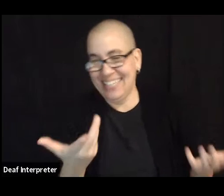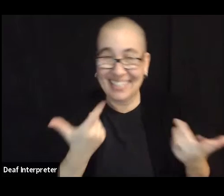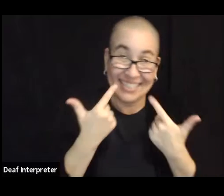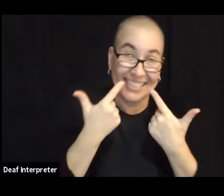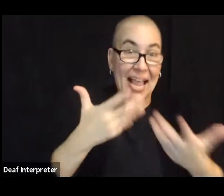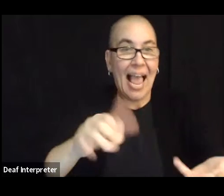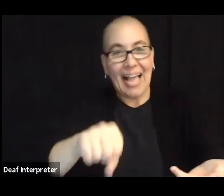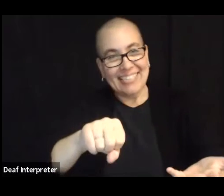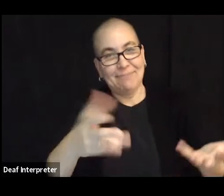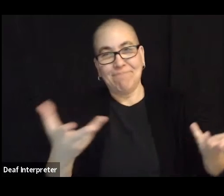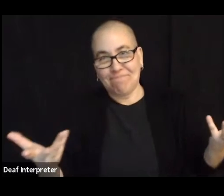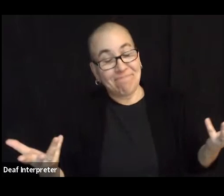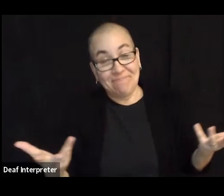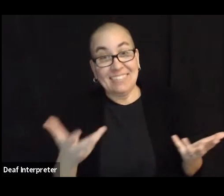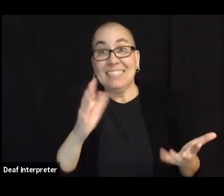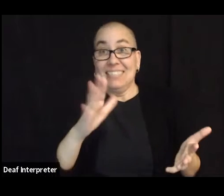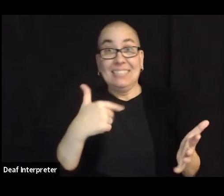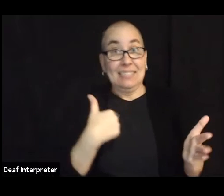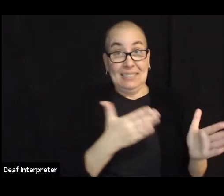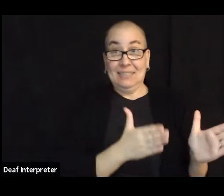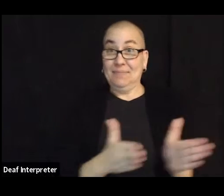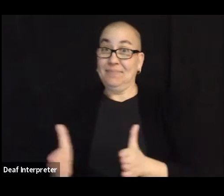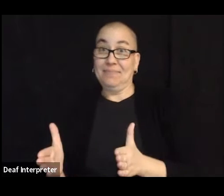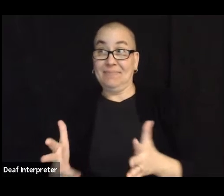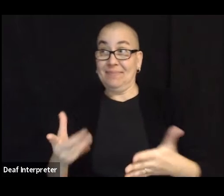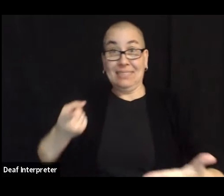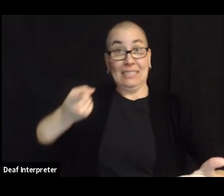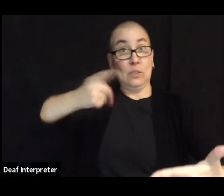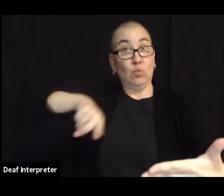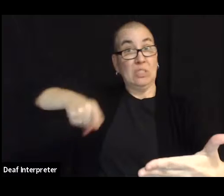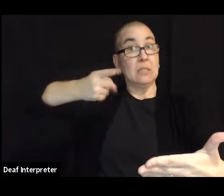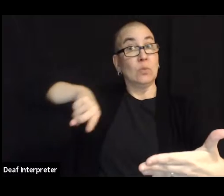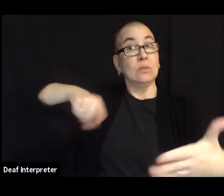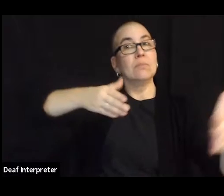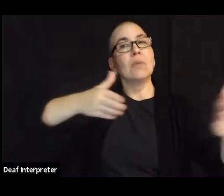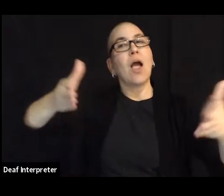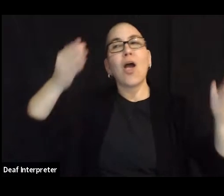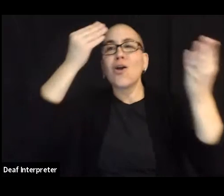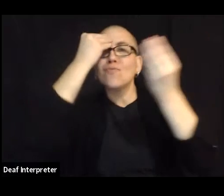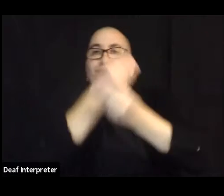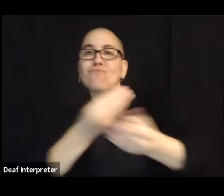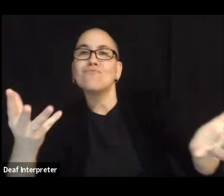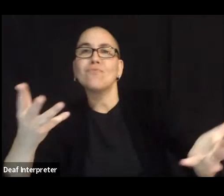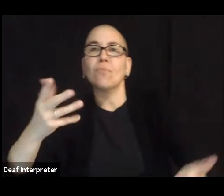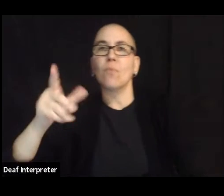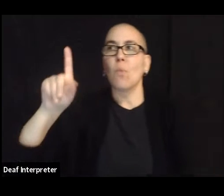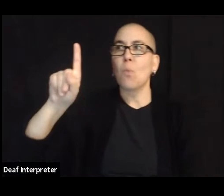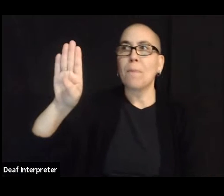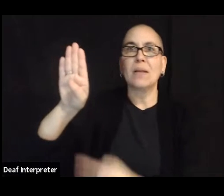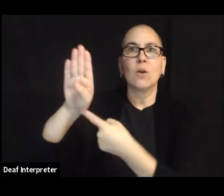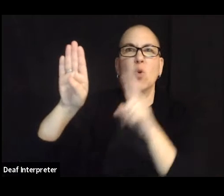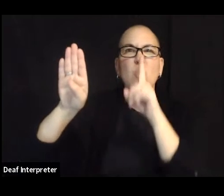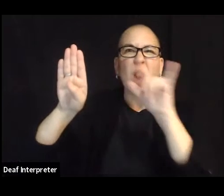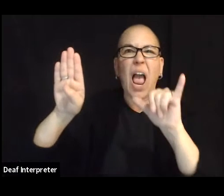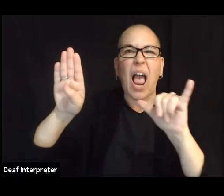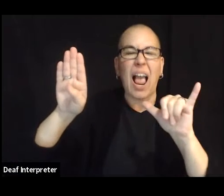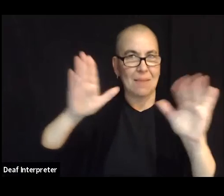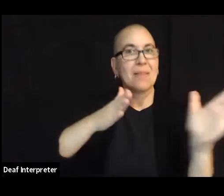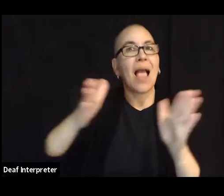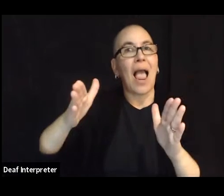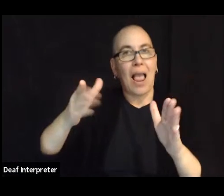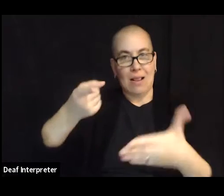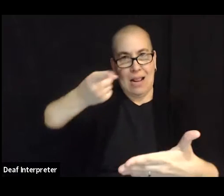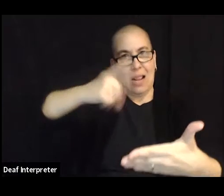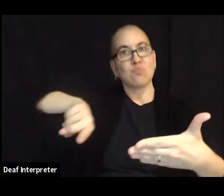it next week to have everything put together to announce, but certainly this news impacts